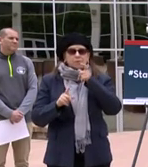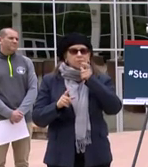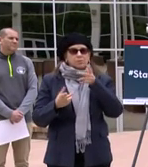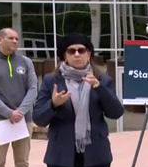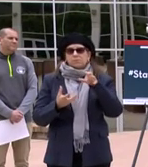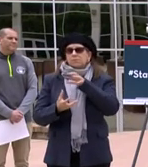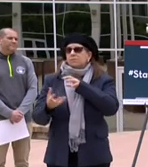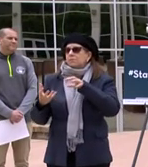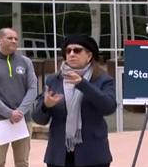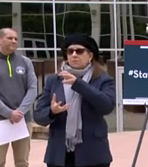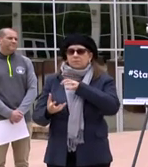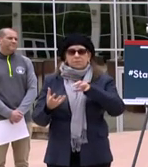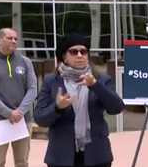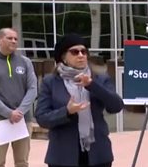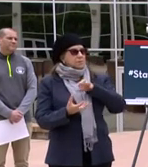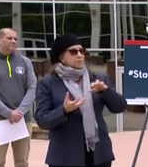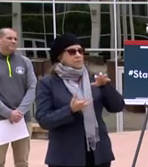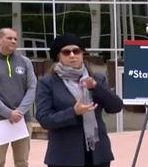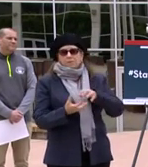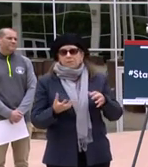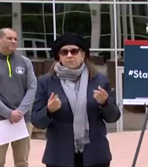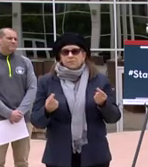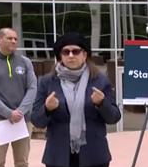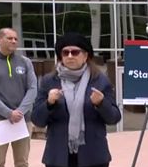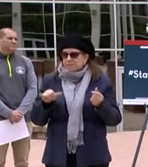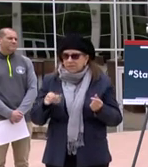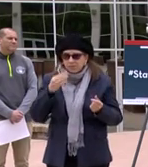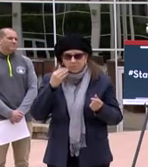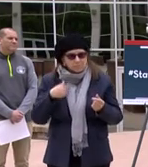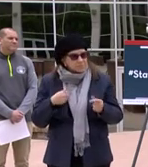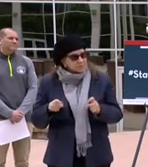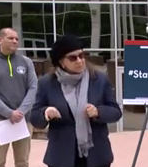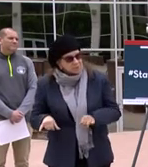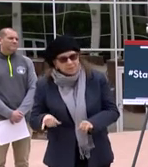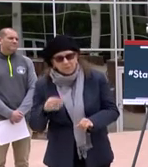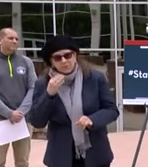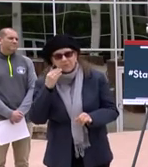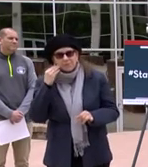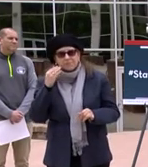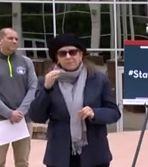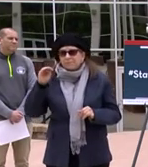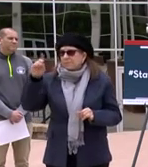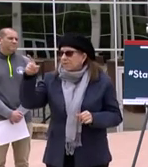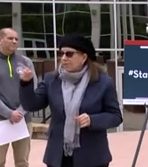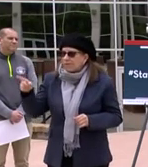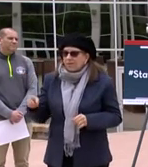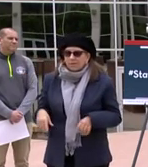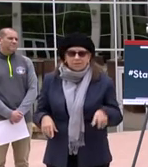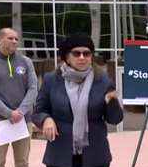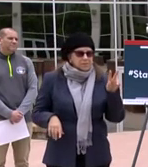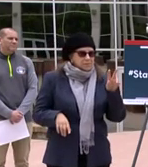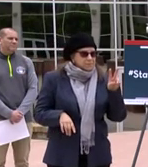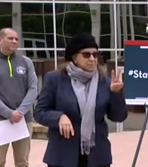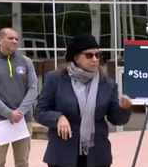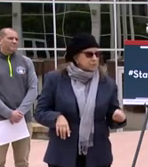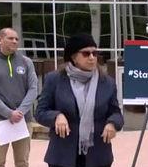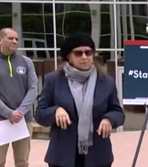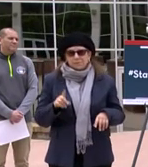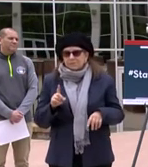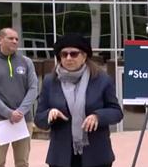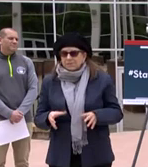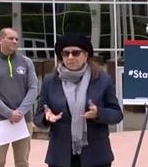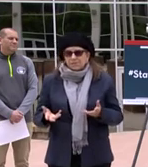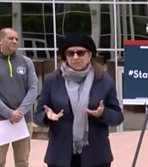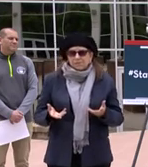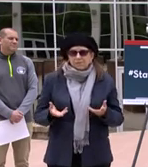the stay-at-home order, the differences between the three states, or just you know, the difference between what it was like a couple days ago